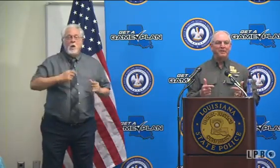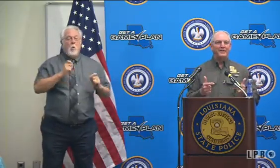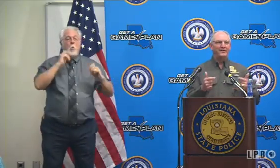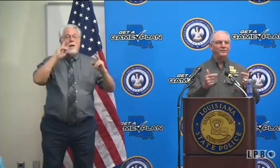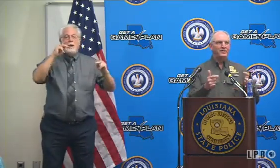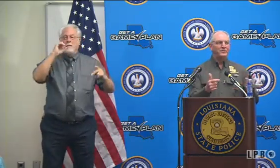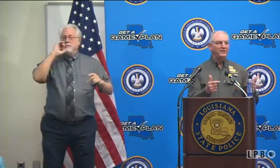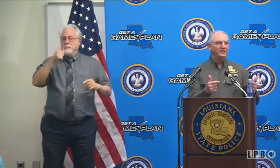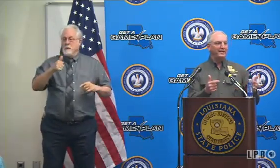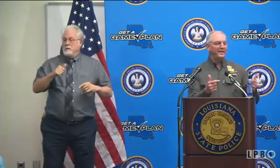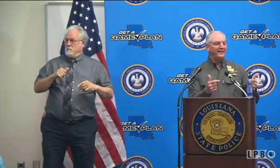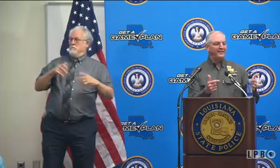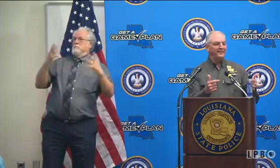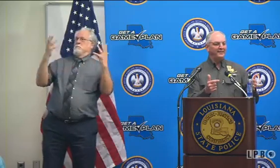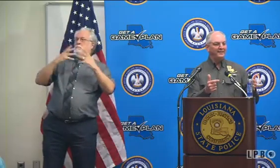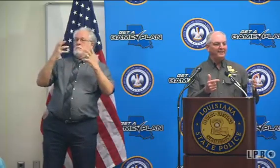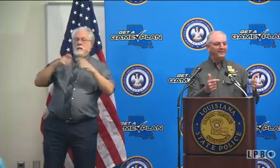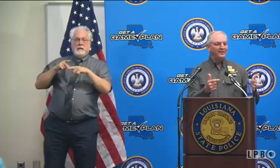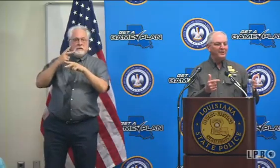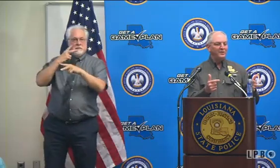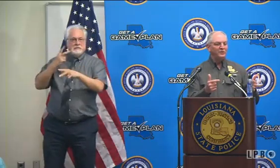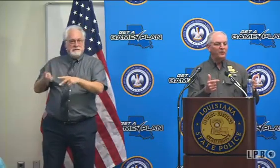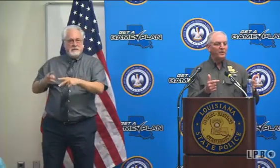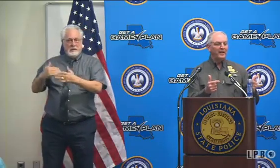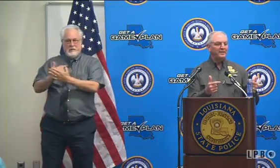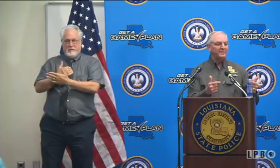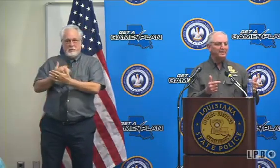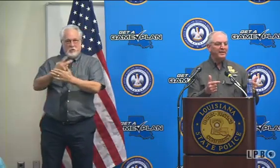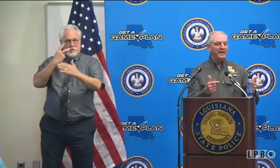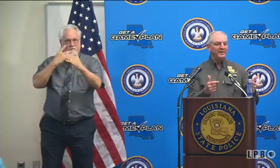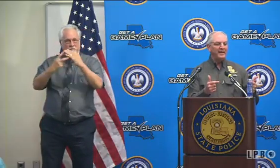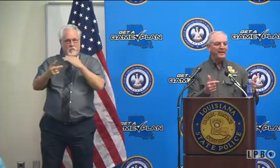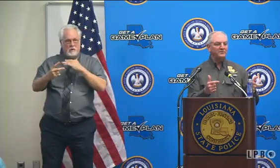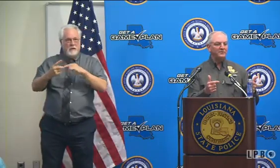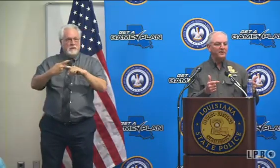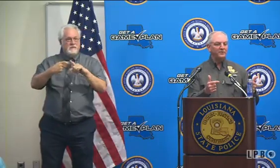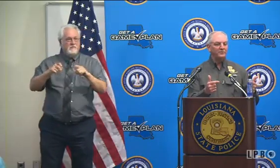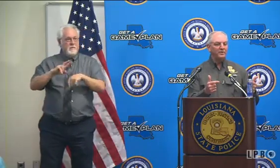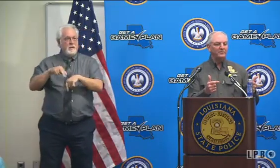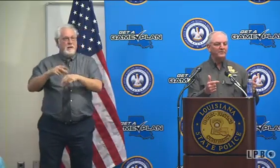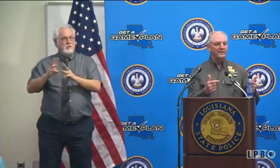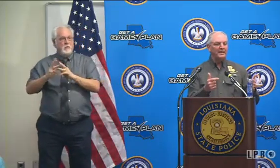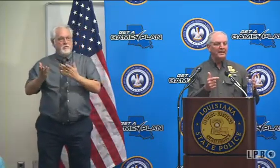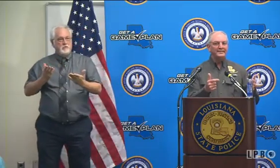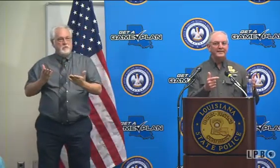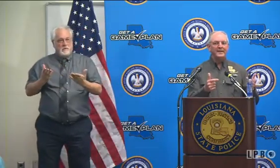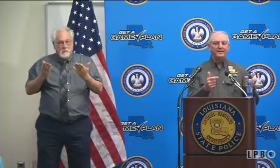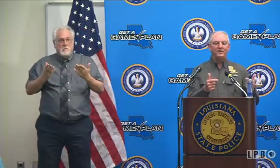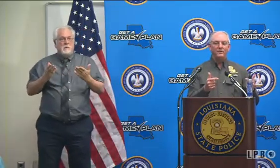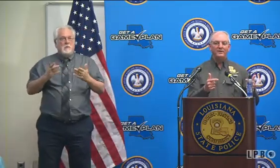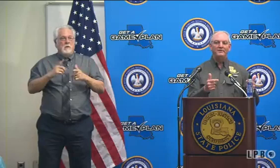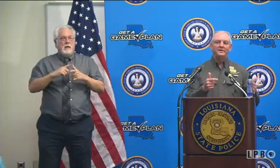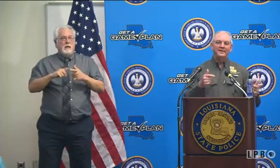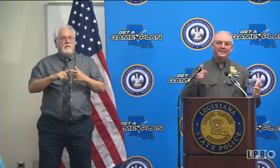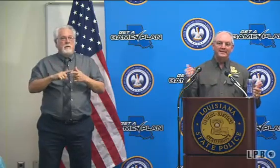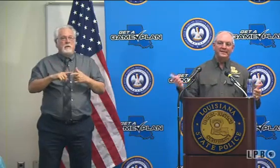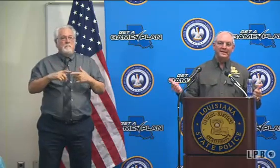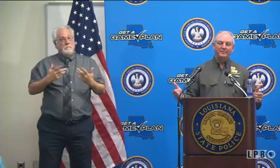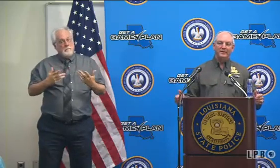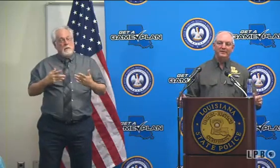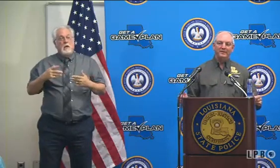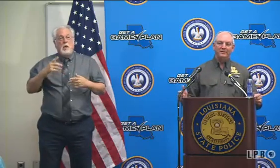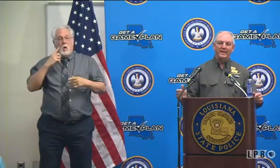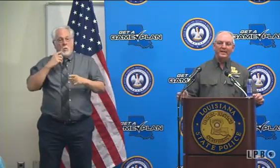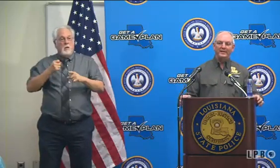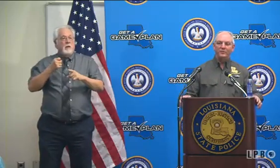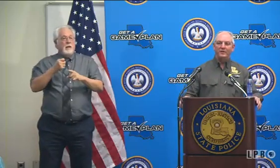up tomorrow, get a fresh look at the newest forecast coming out of the National Weather Service, and decide, oh, well, it's going to